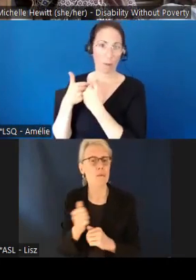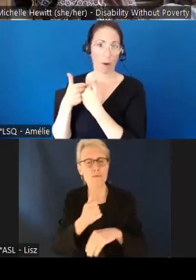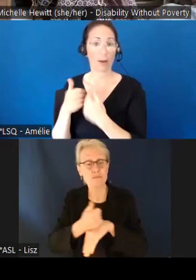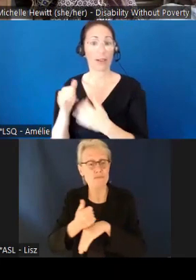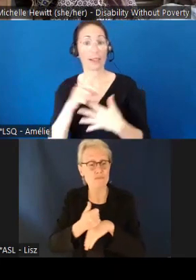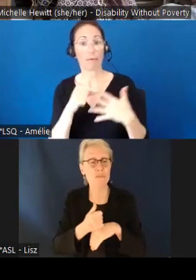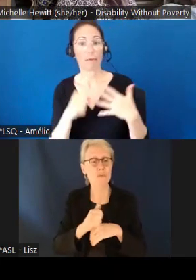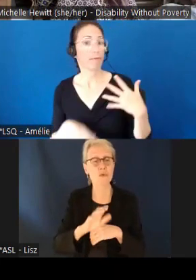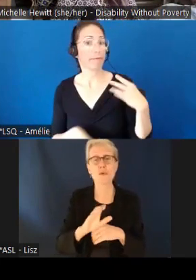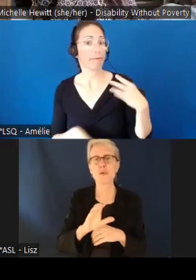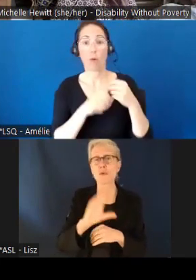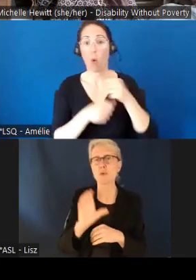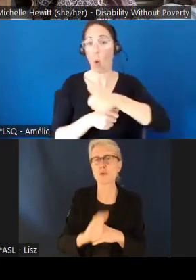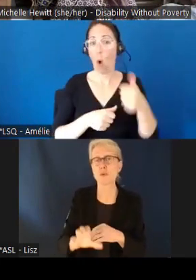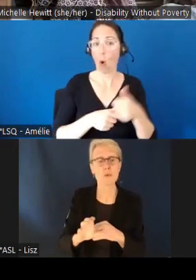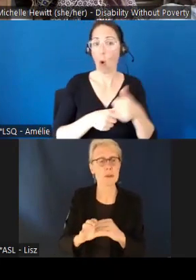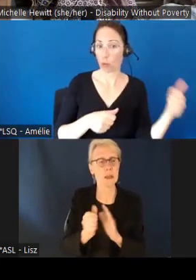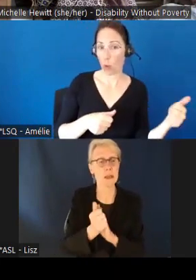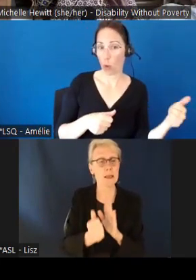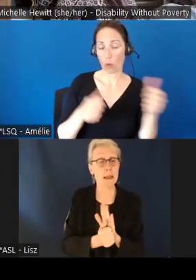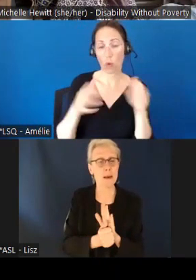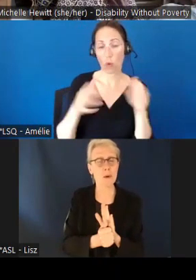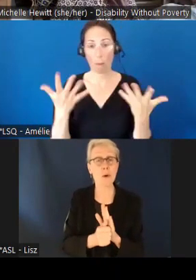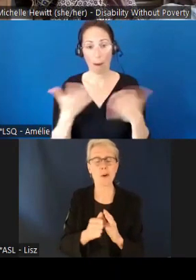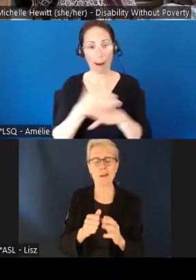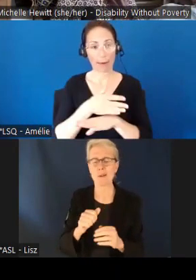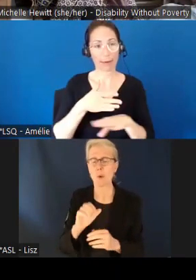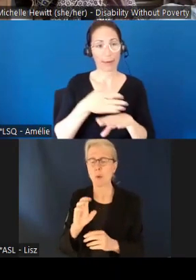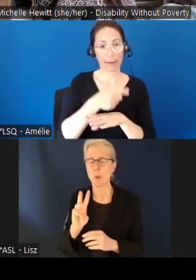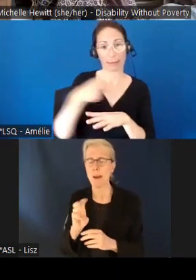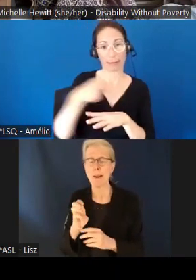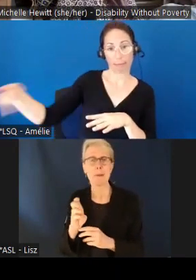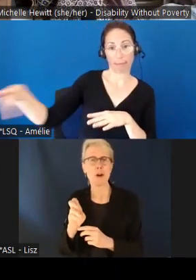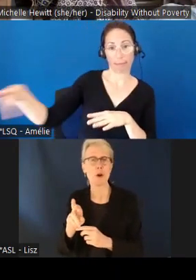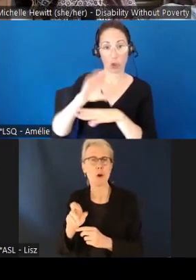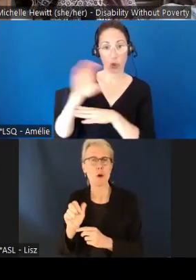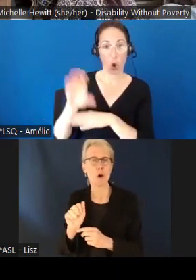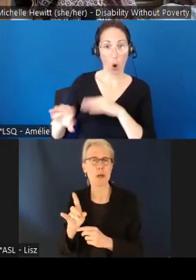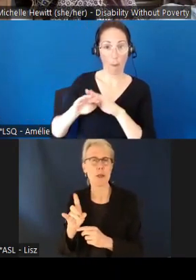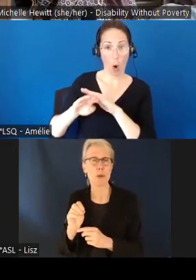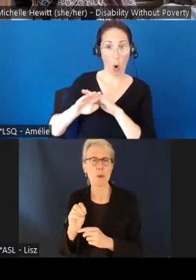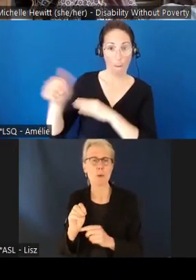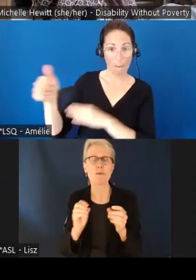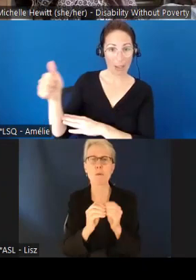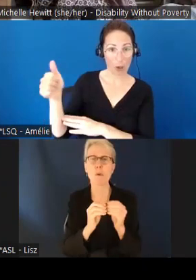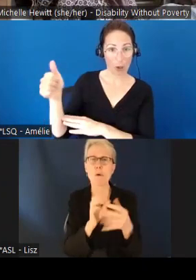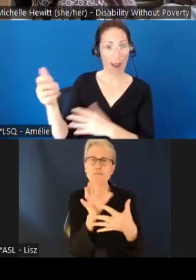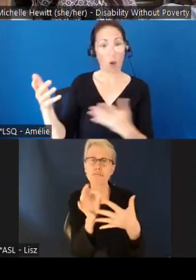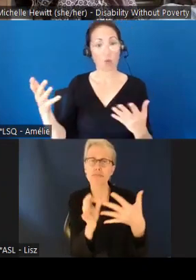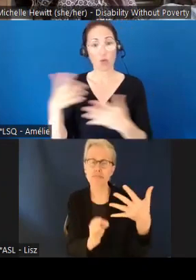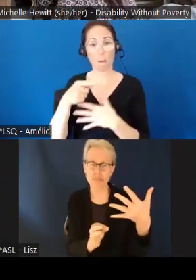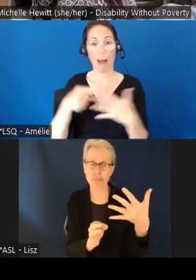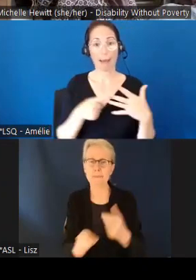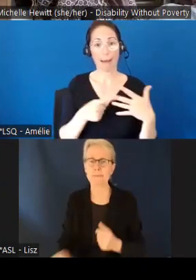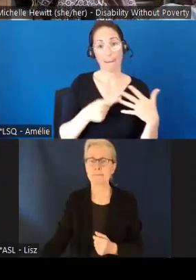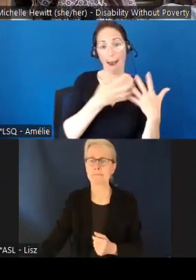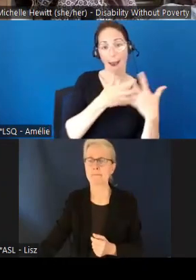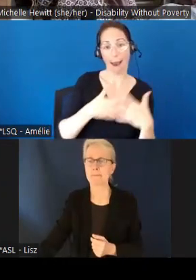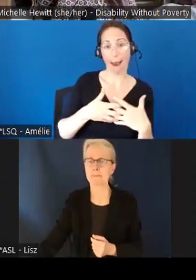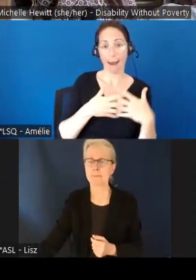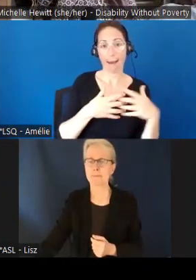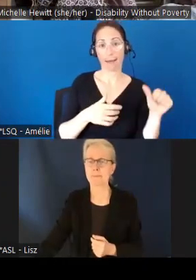Zoom account settings or your in-webinar audio settings for more customization. So, to summarize